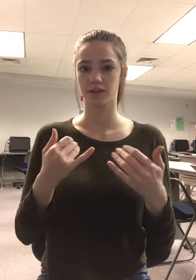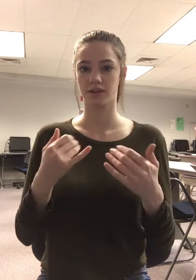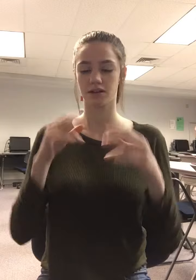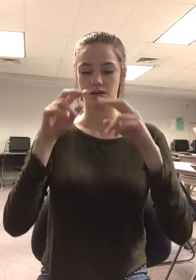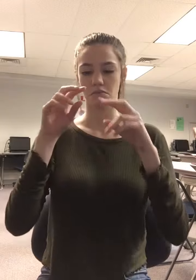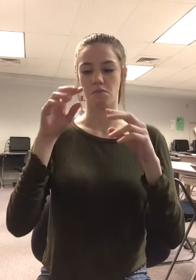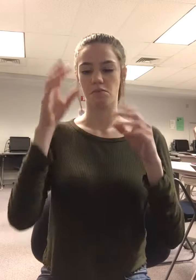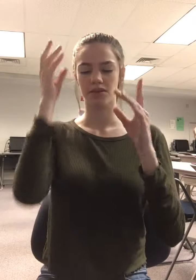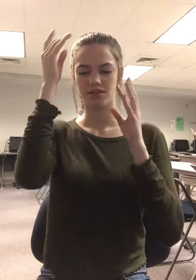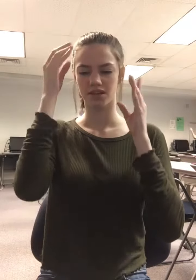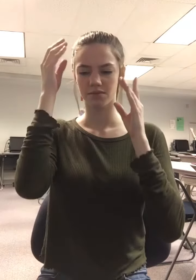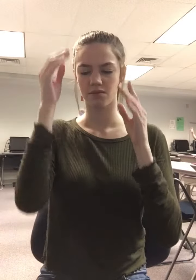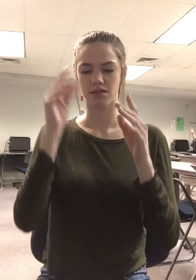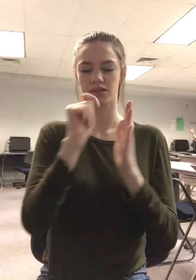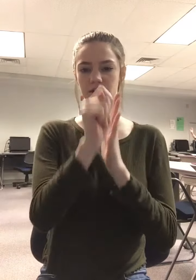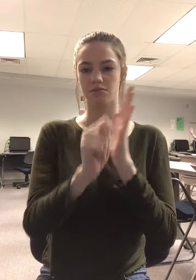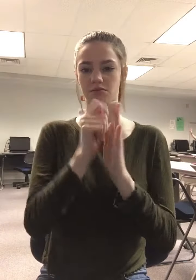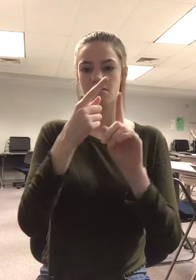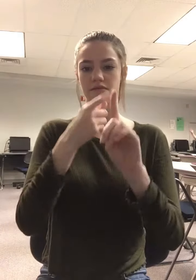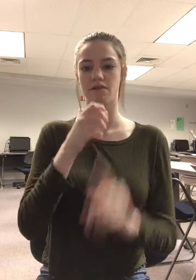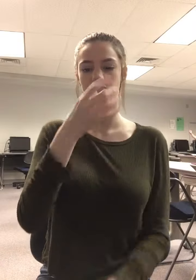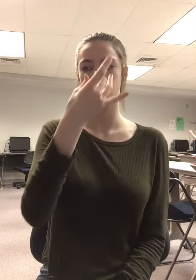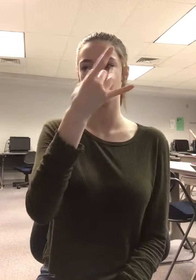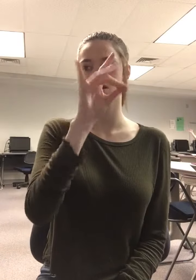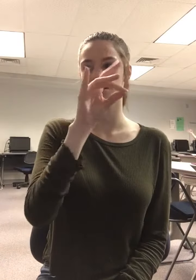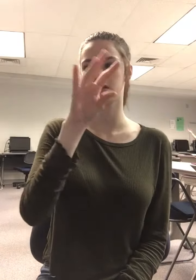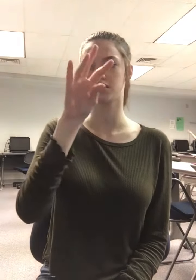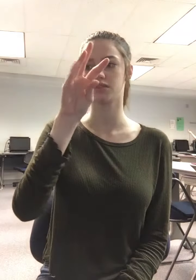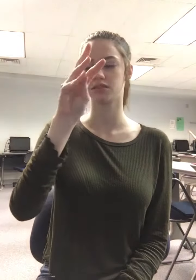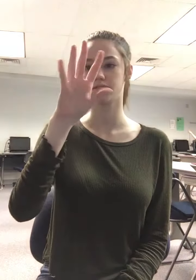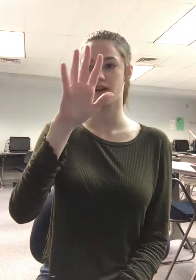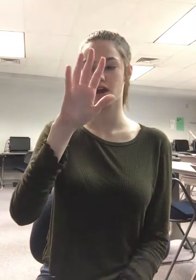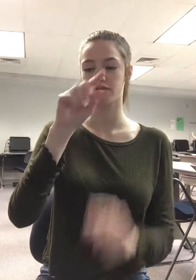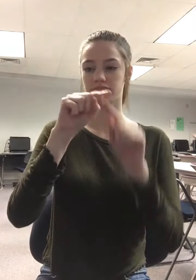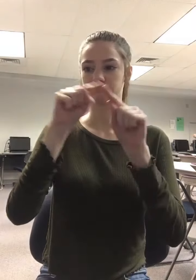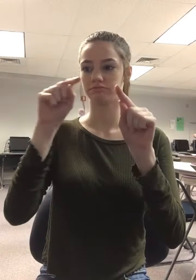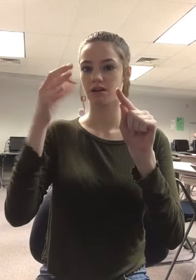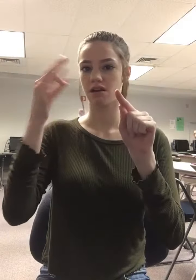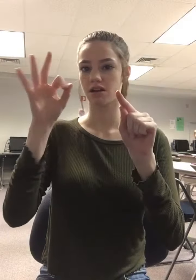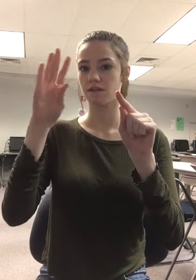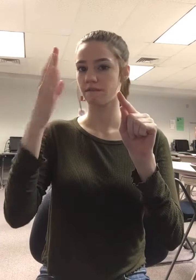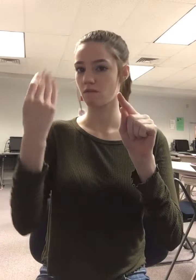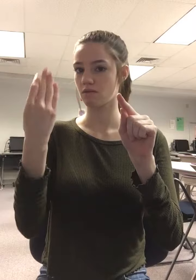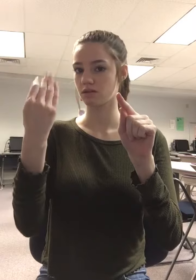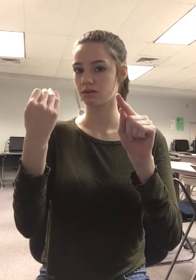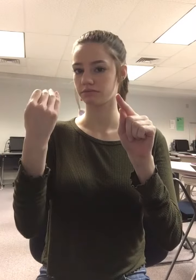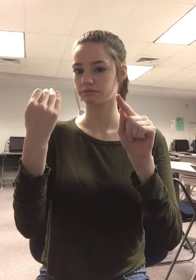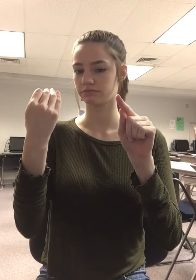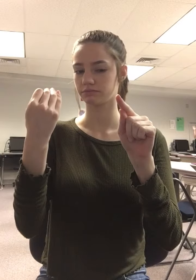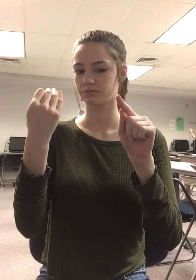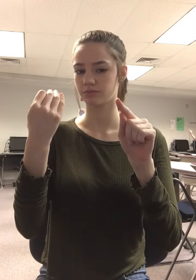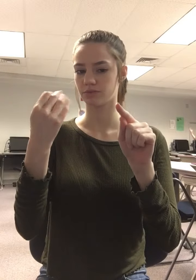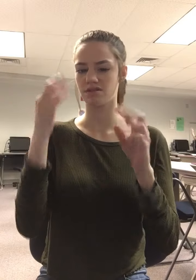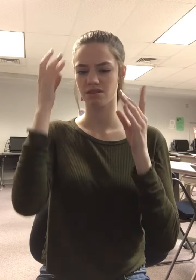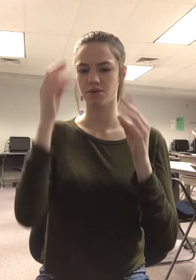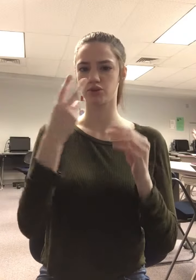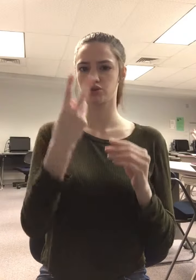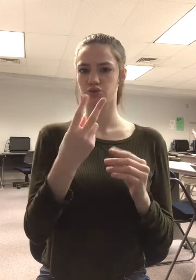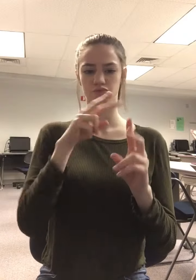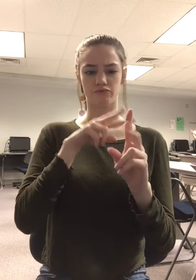between 1865 and 1914. And we're going to look at two viewpoints. The first viewpoint we're going to look